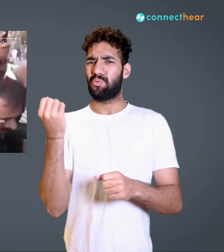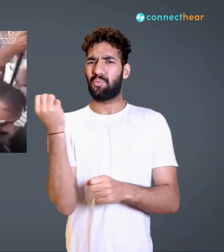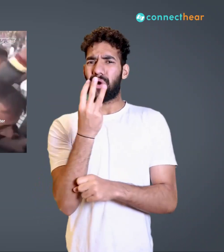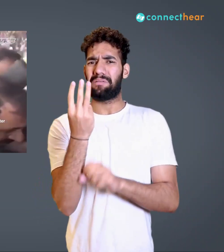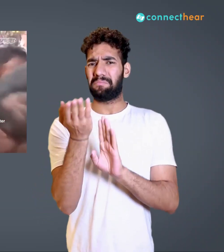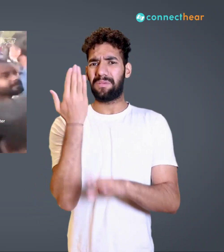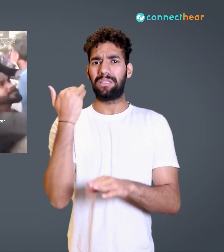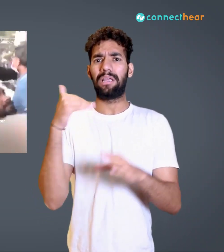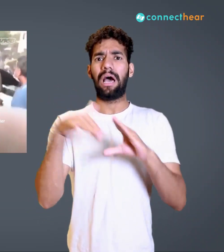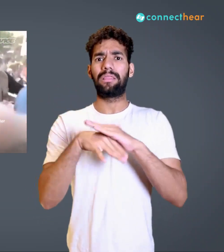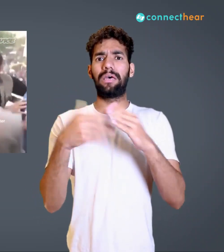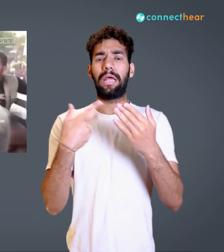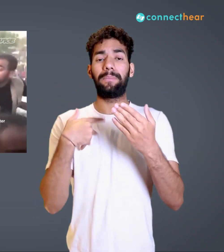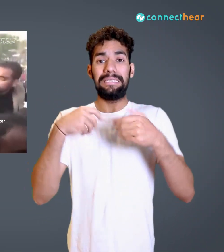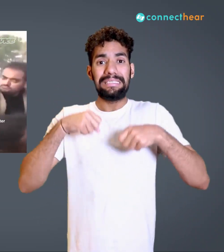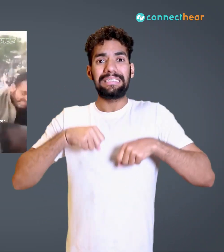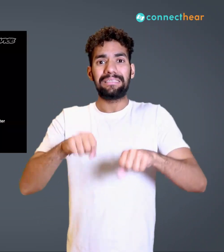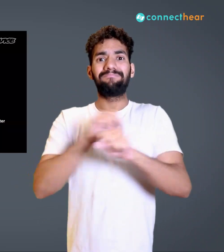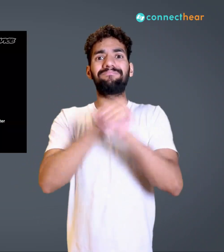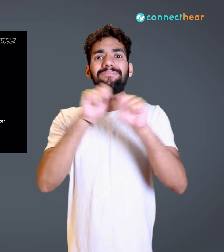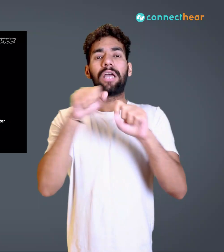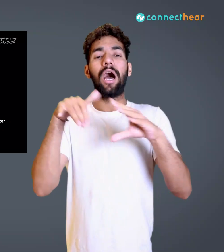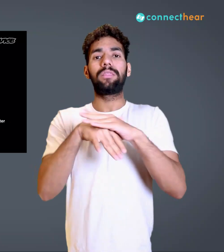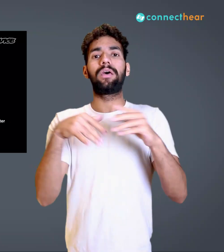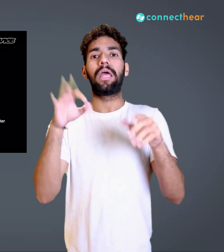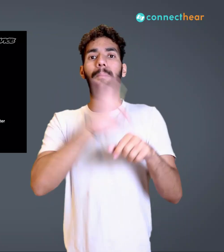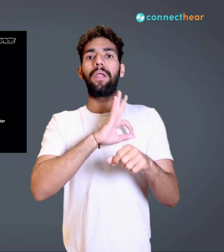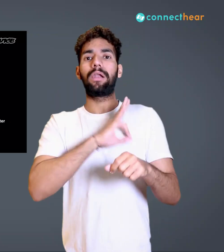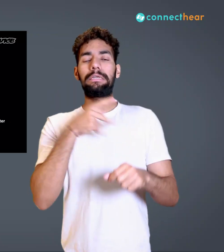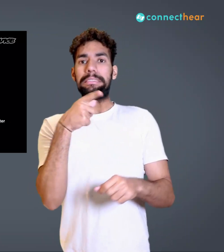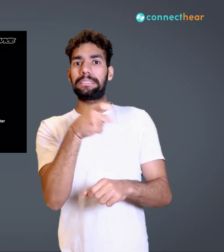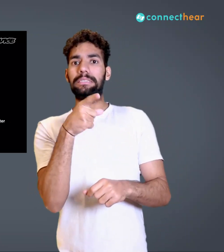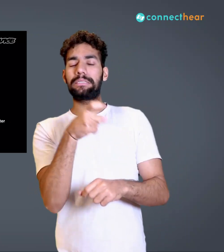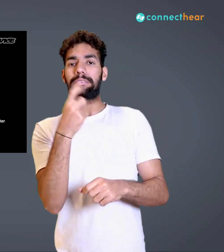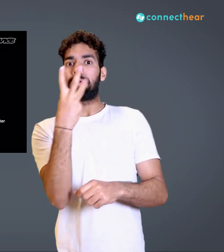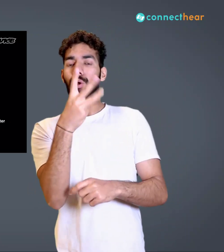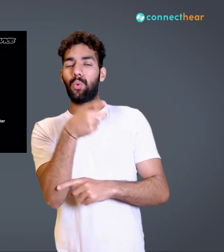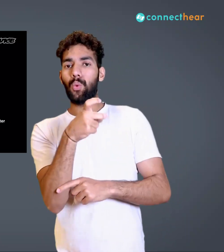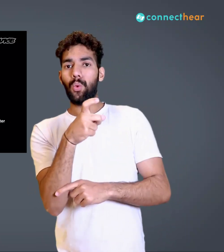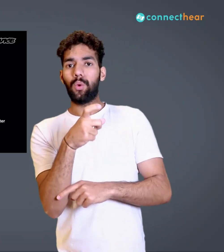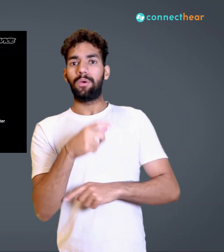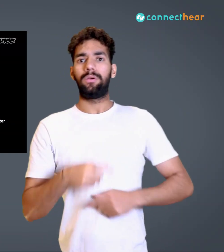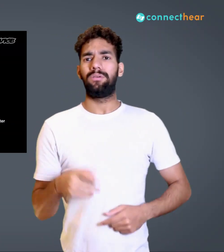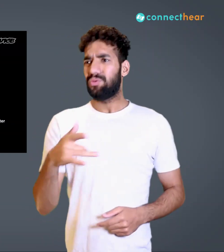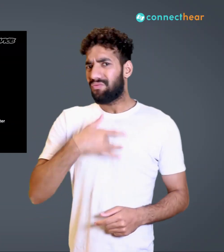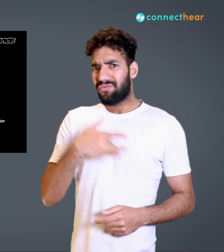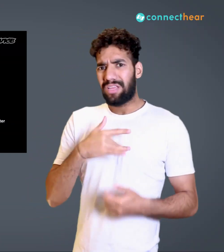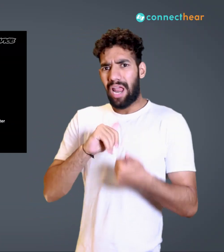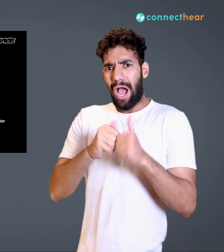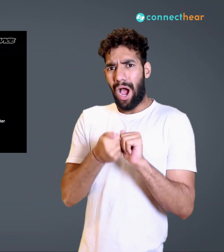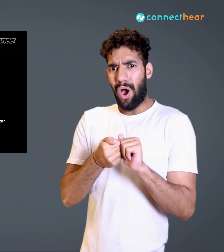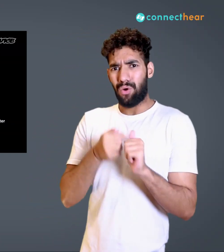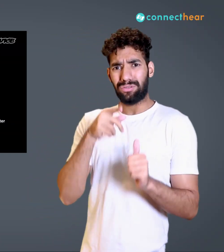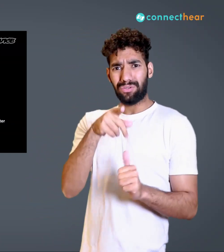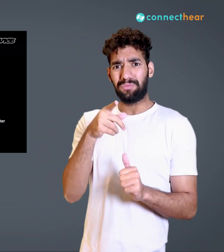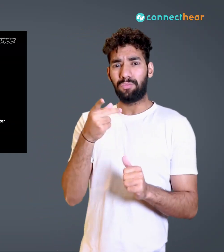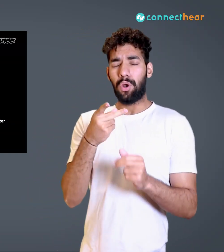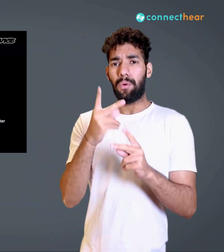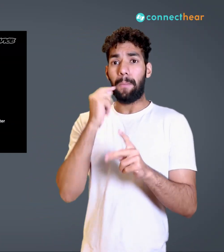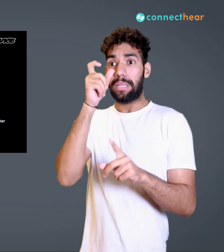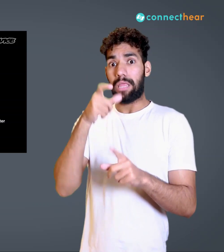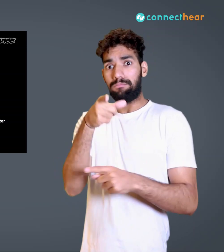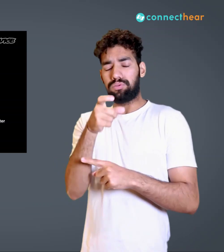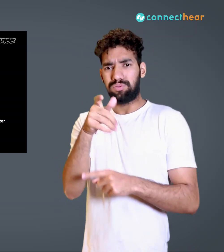Just a few months back, Khan was leading a rally when he was shot 3 times in the leg. What was it like for you, knowing that someone